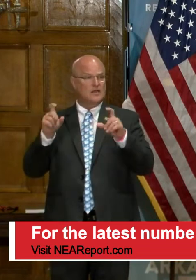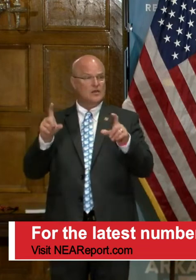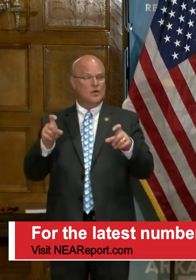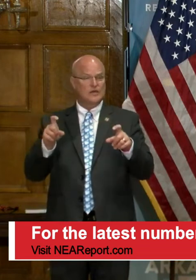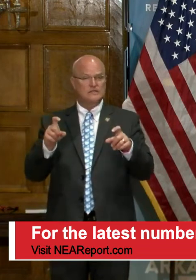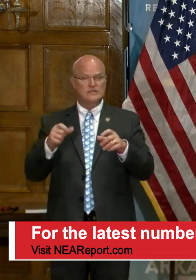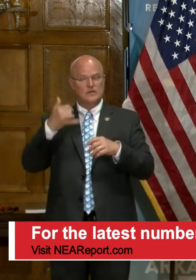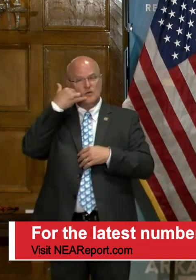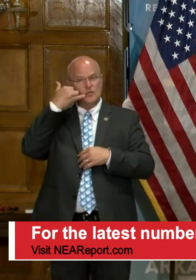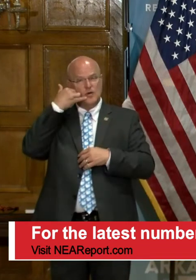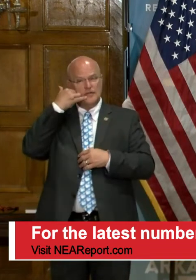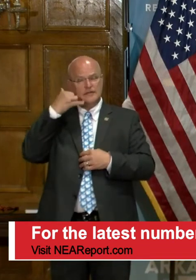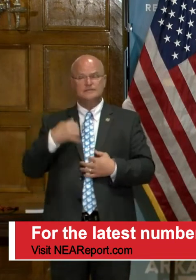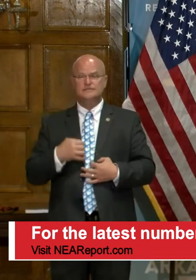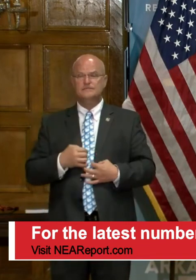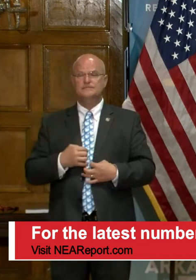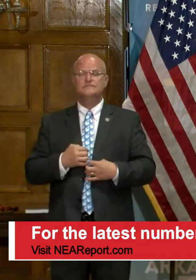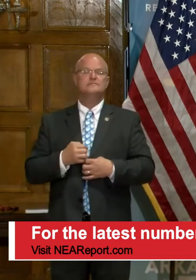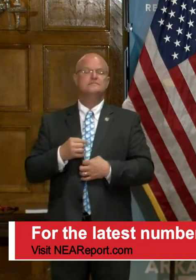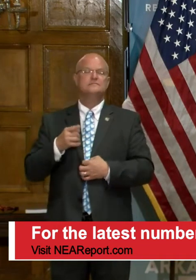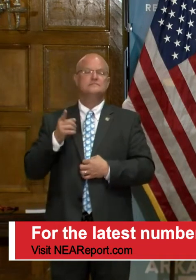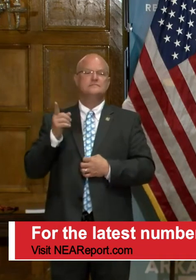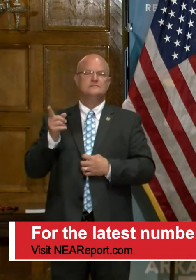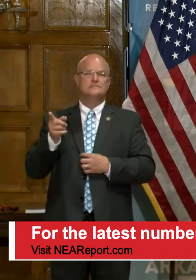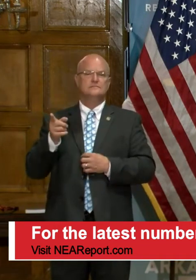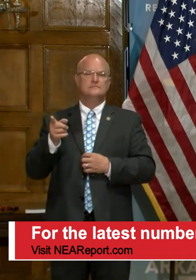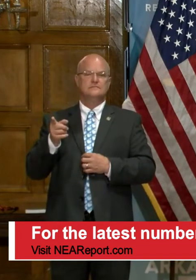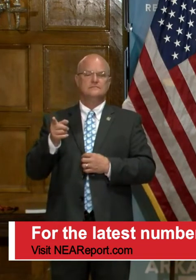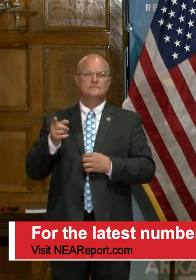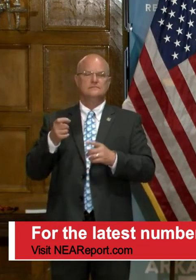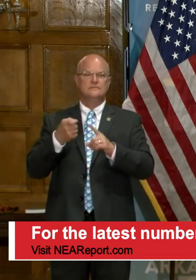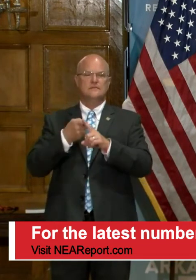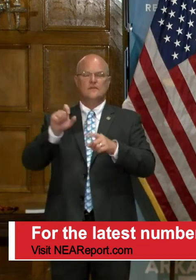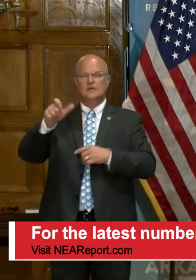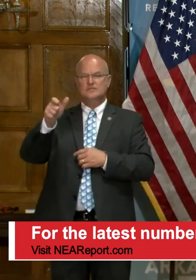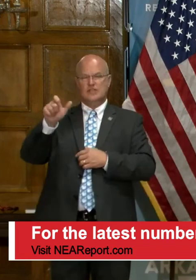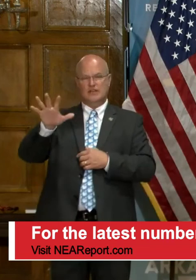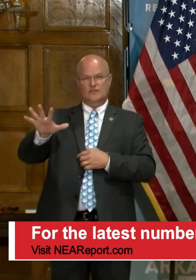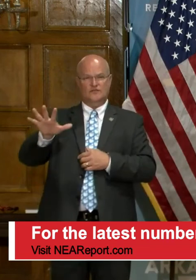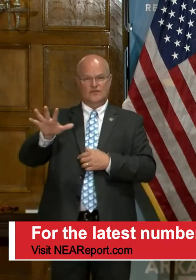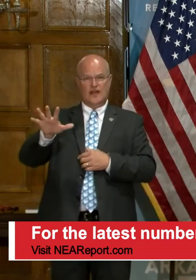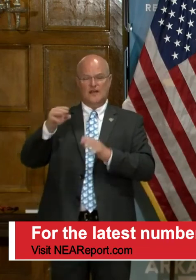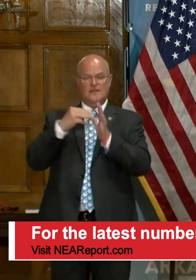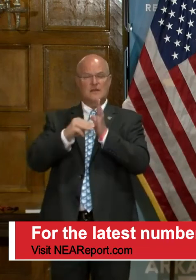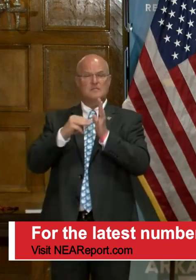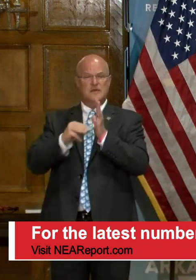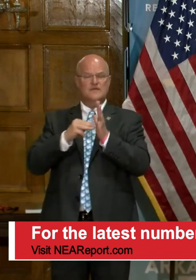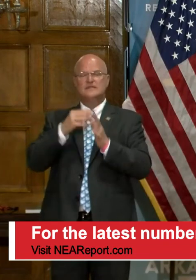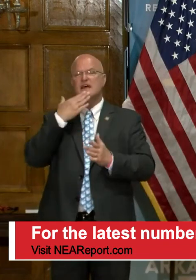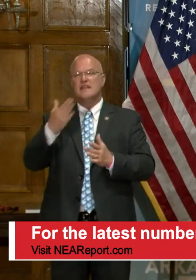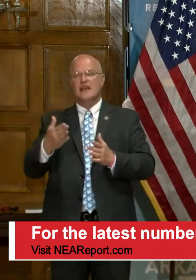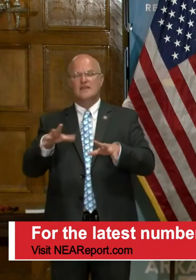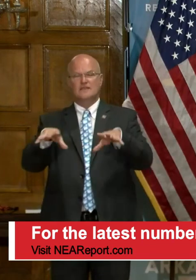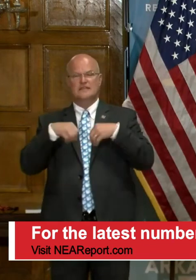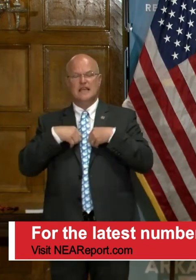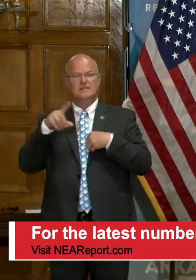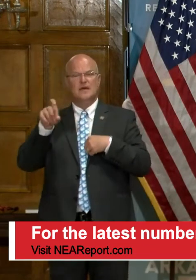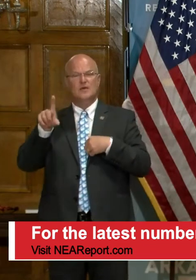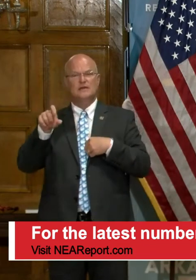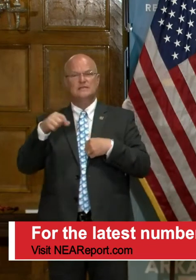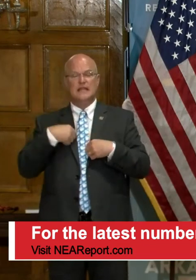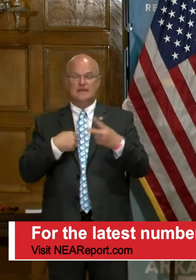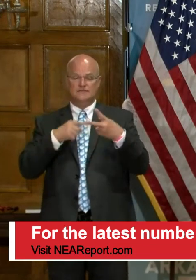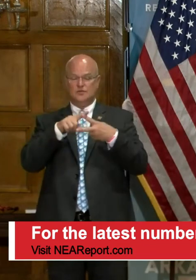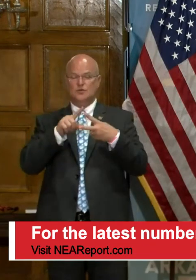question remotely? Yes, this is yes. always from Channel 5 in Memphis. Thank you so much for taking my question. I